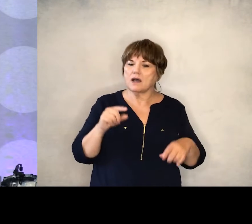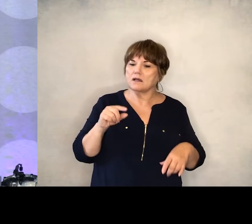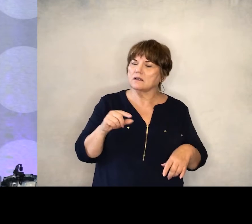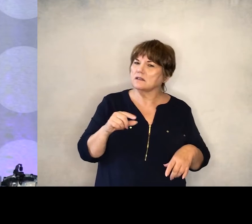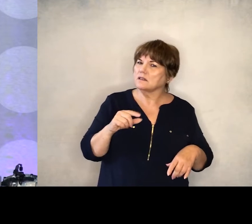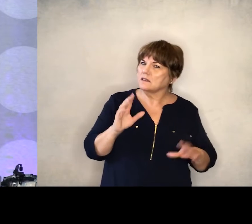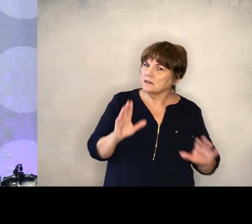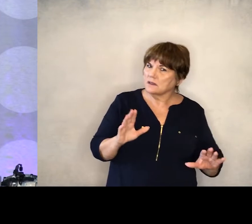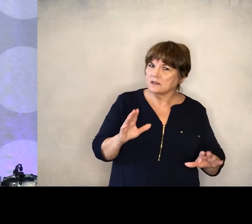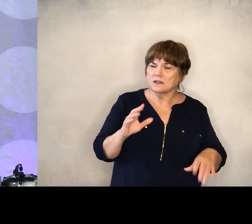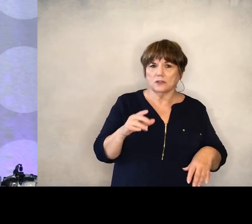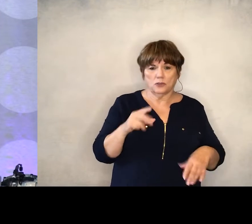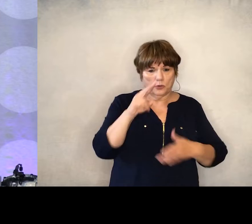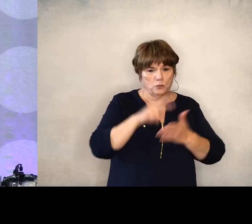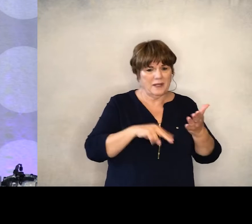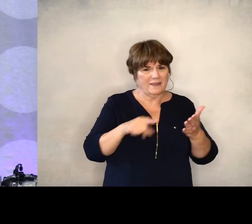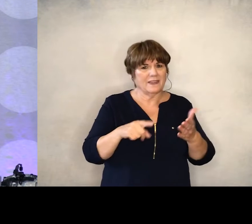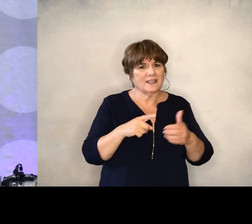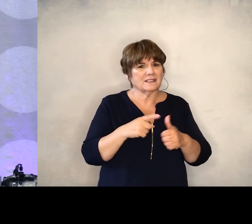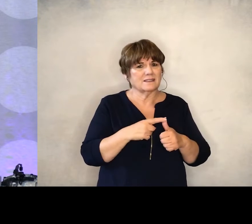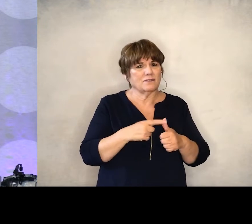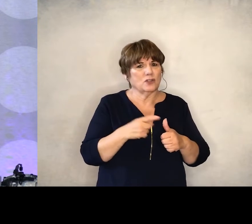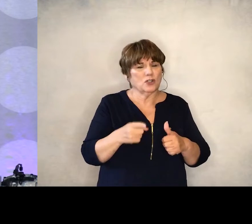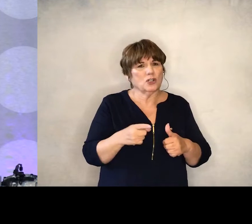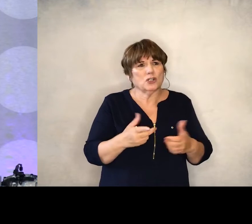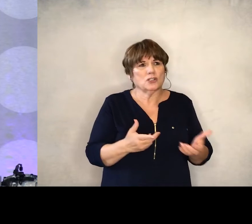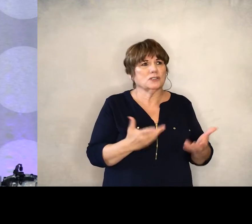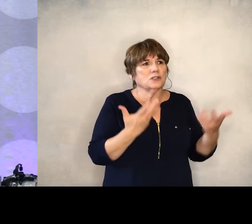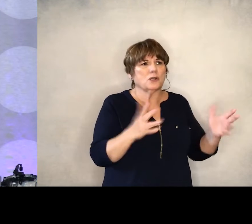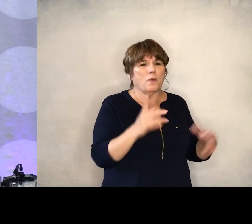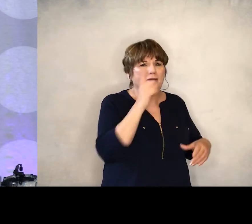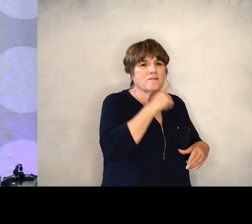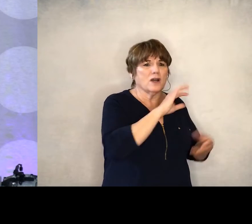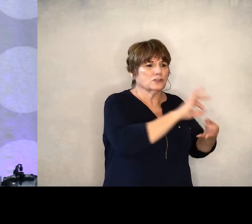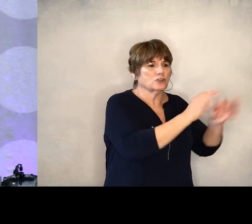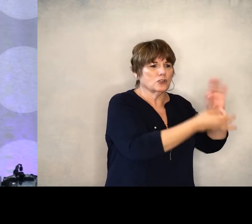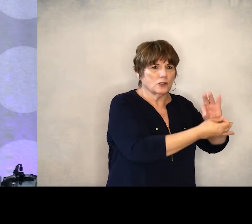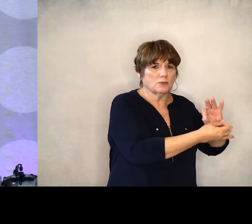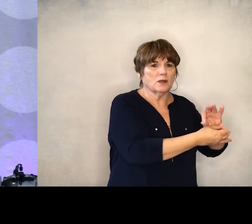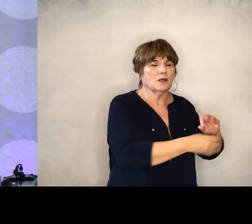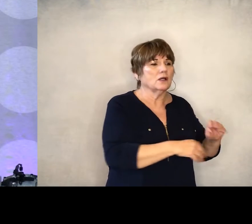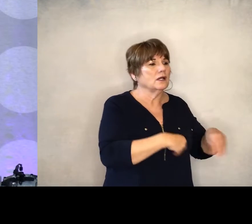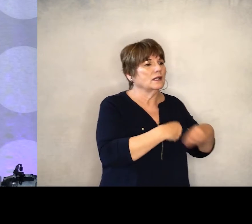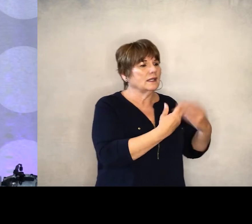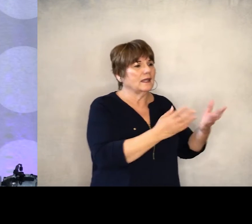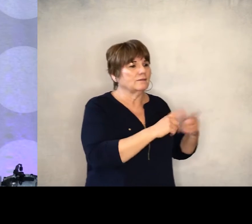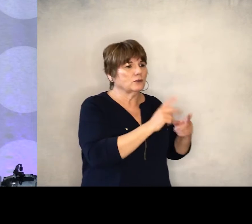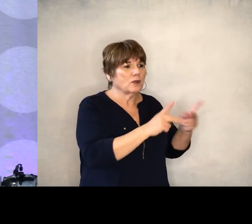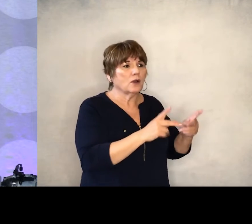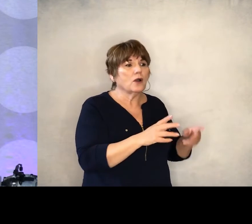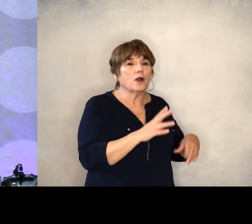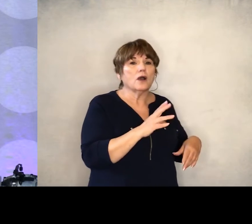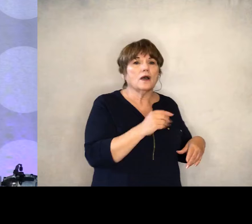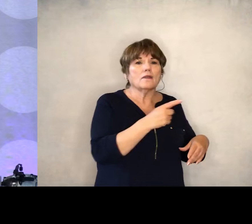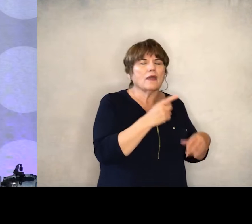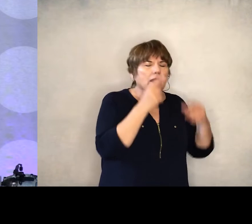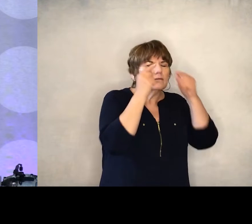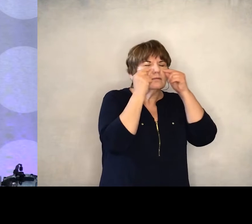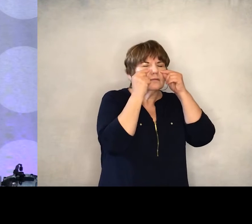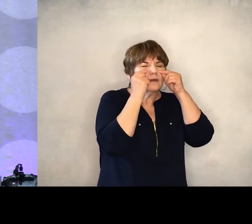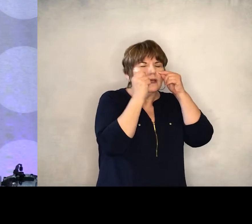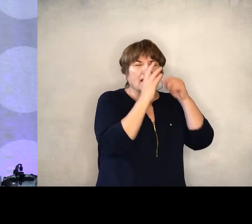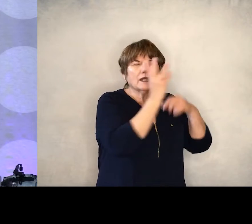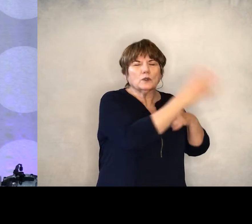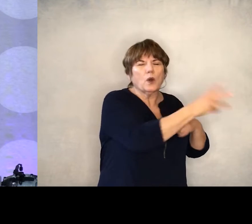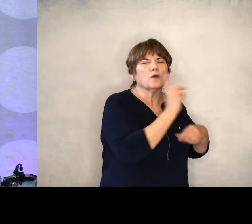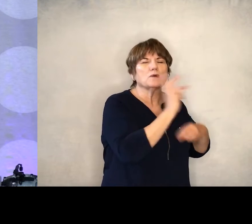all. False interpretations provide solace only to people who are willing to keep their eyes closed to reality. And that is